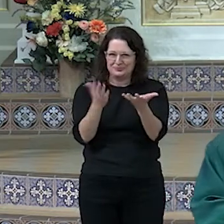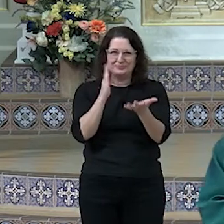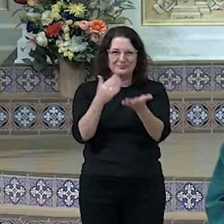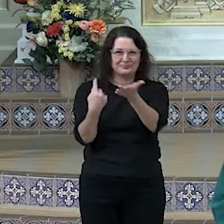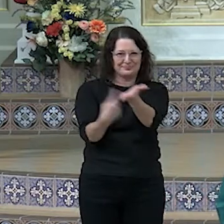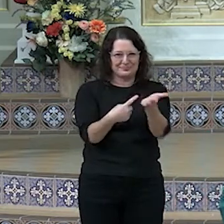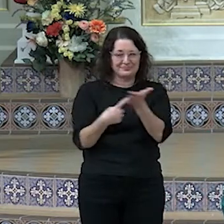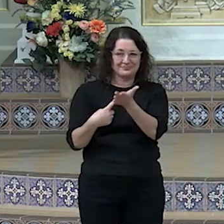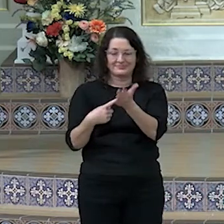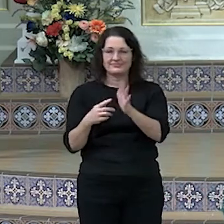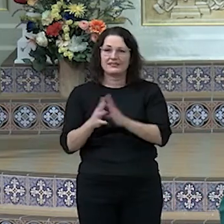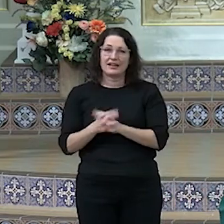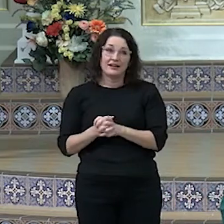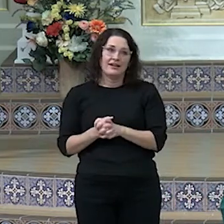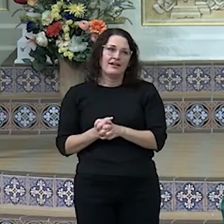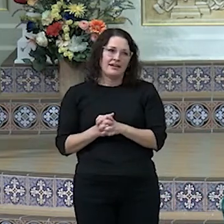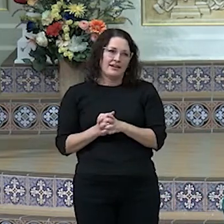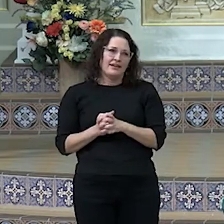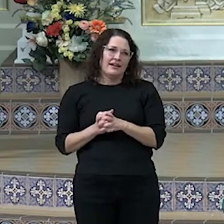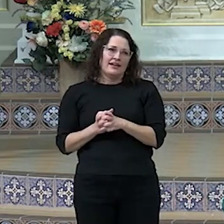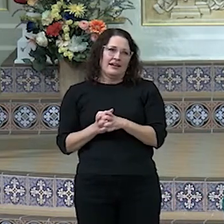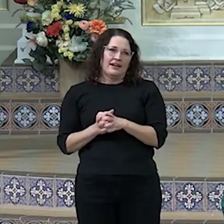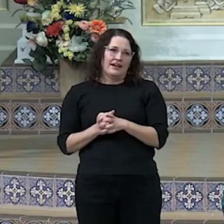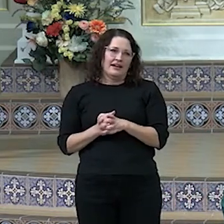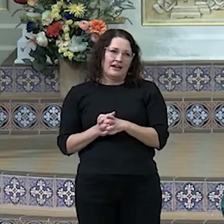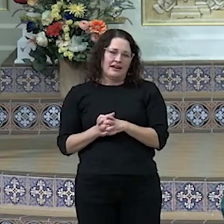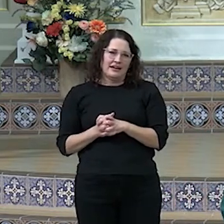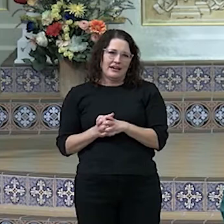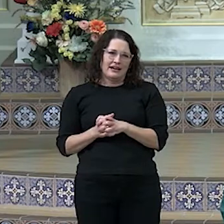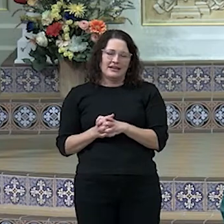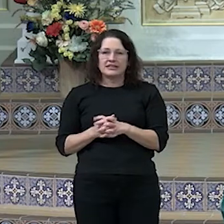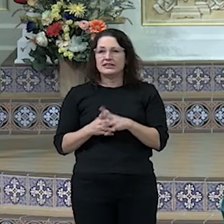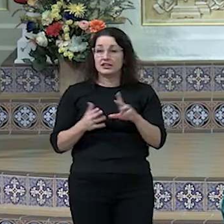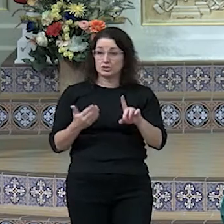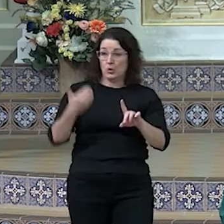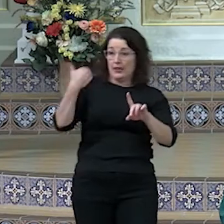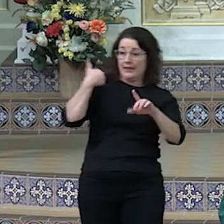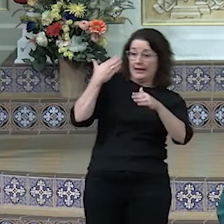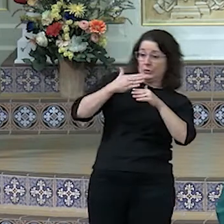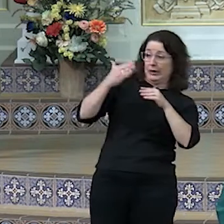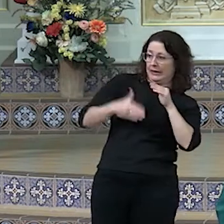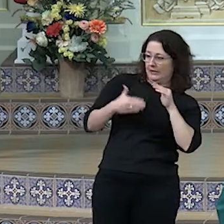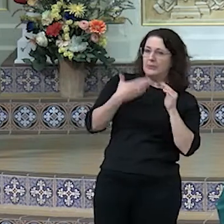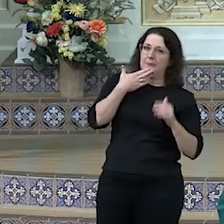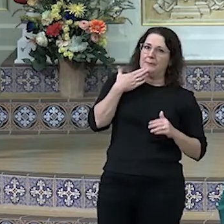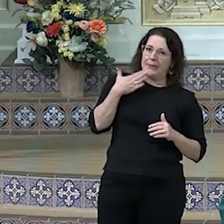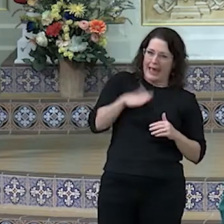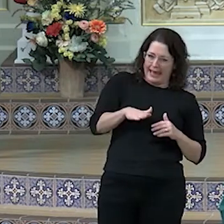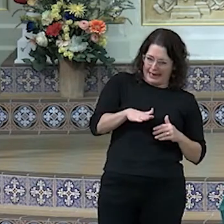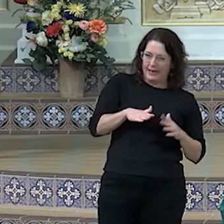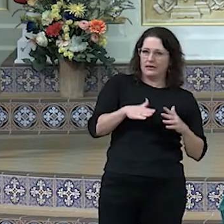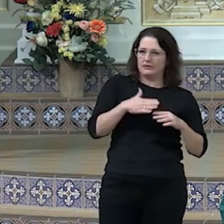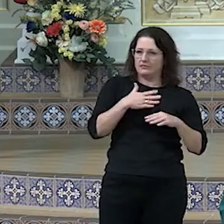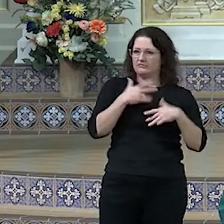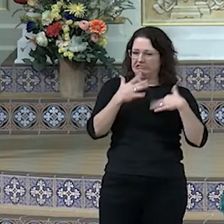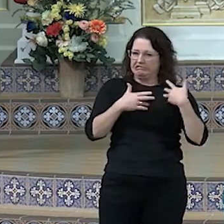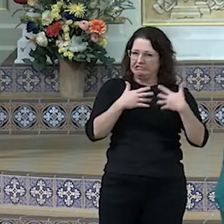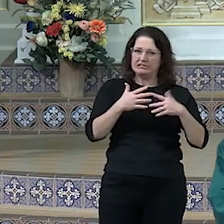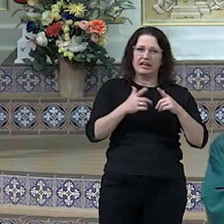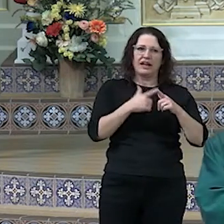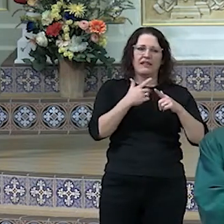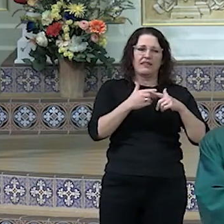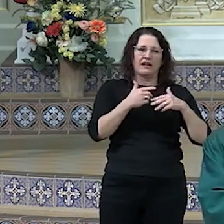that earlier in the week, so I had the bad weekend, and then it continued. And